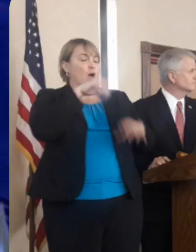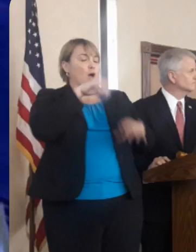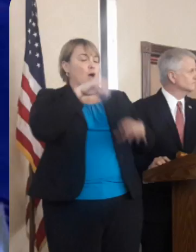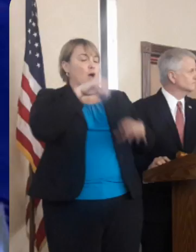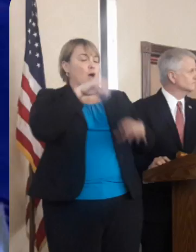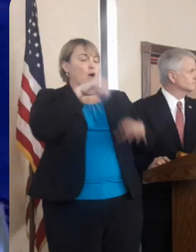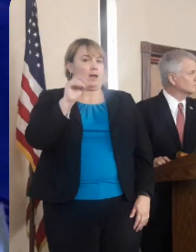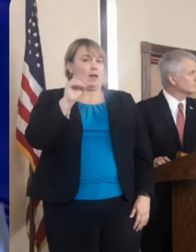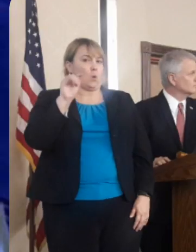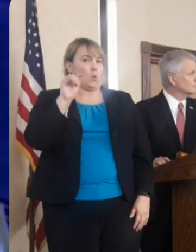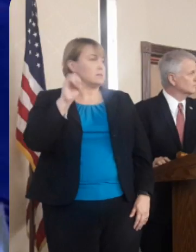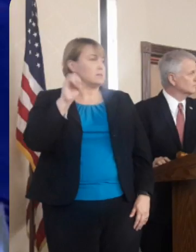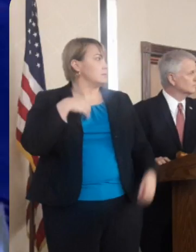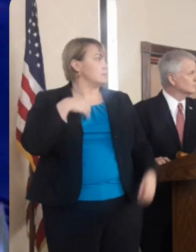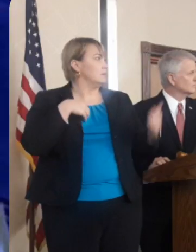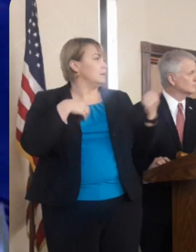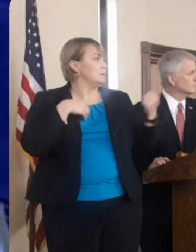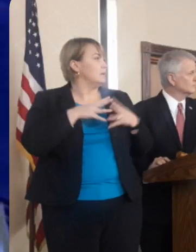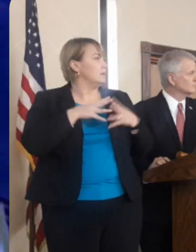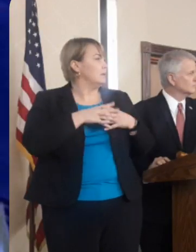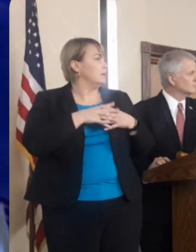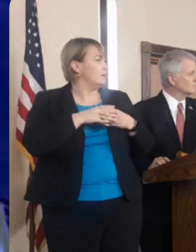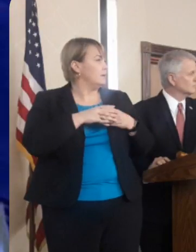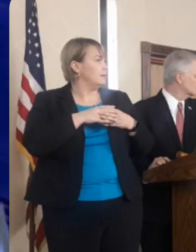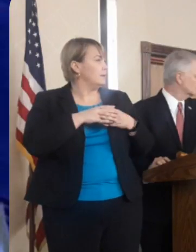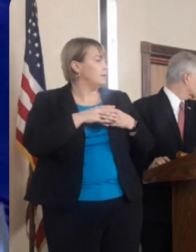necessary rules to allow these changes that he's motioned.